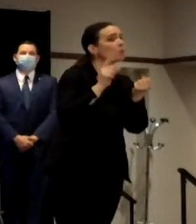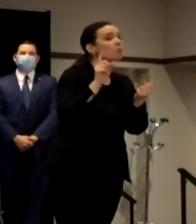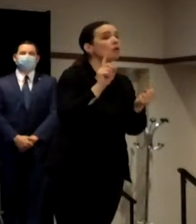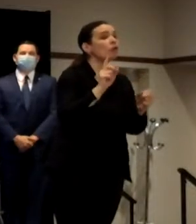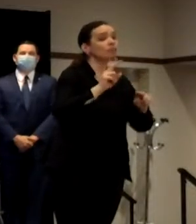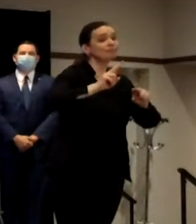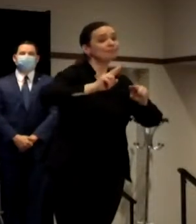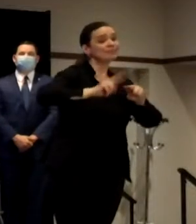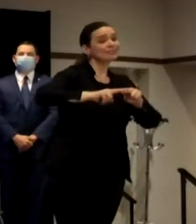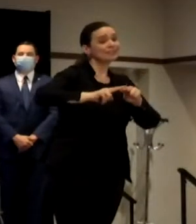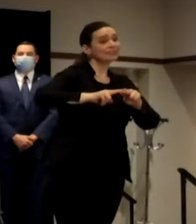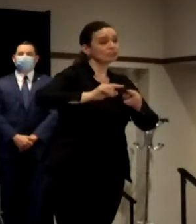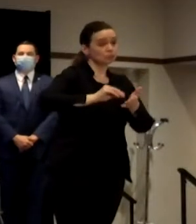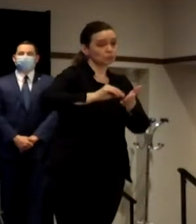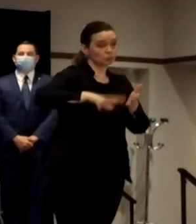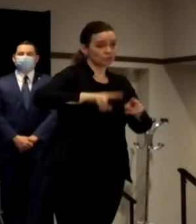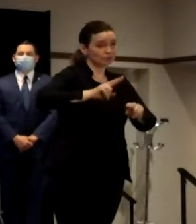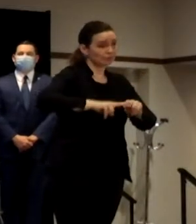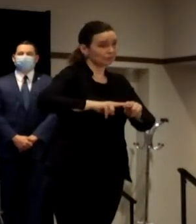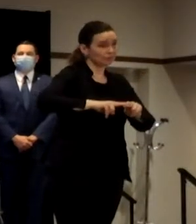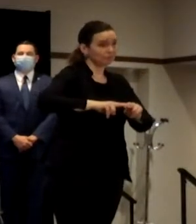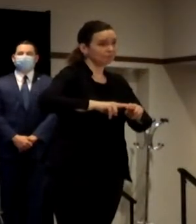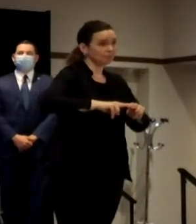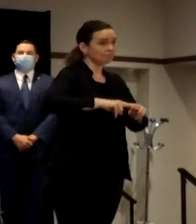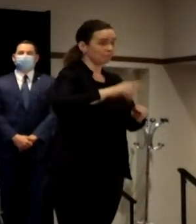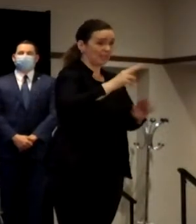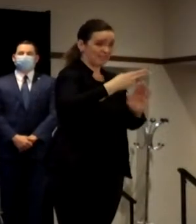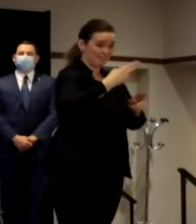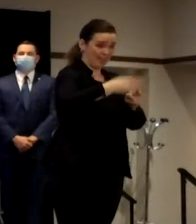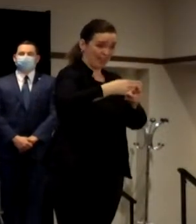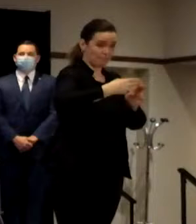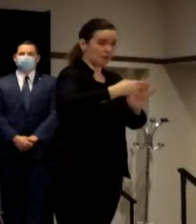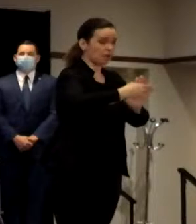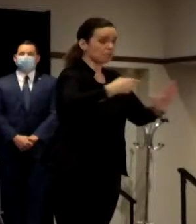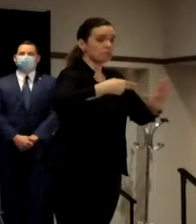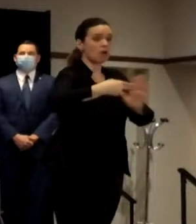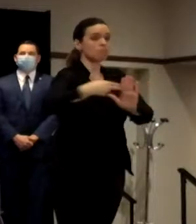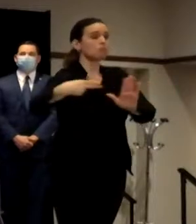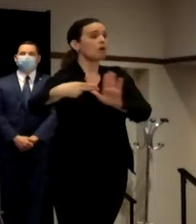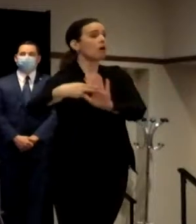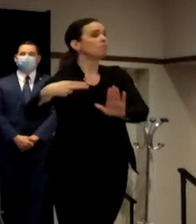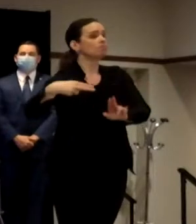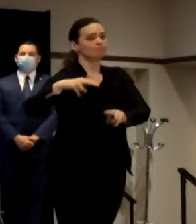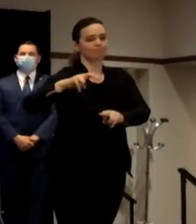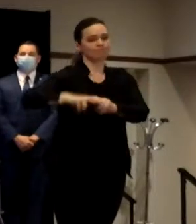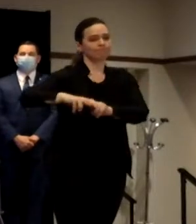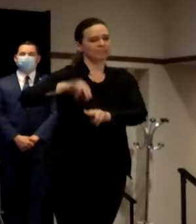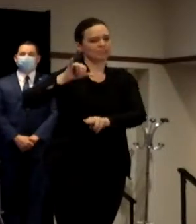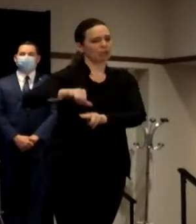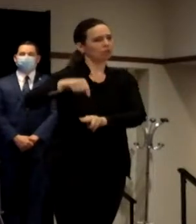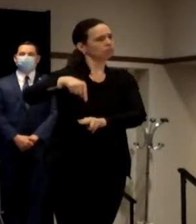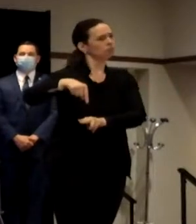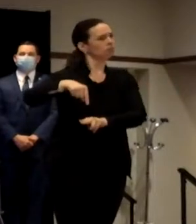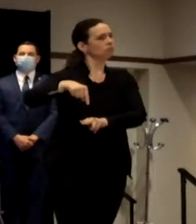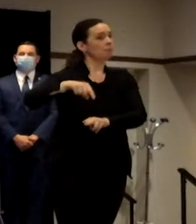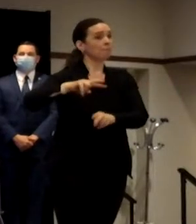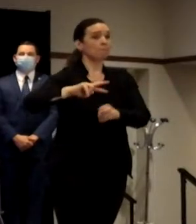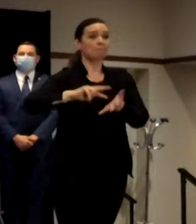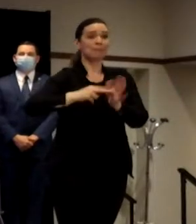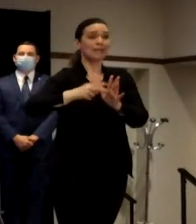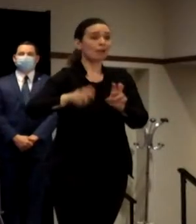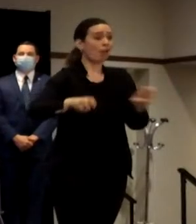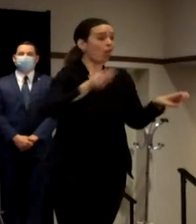in case investigations and contact tracing, and it gives comfort that who's sitting next to you. Lunch seating,